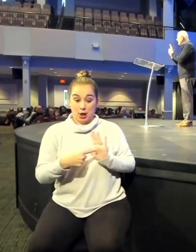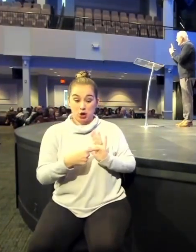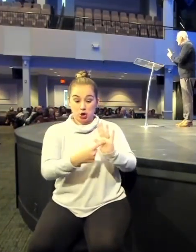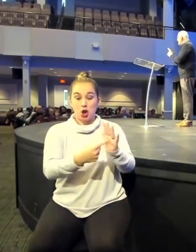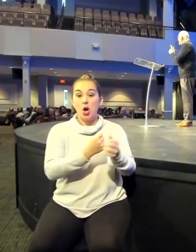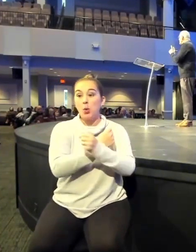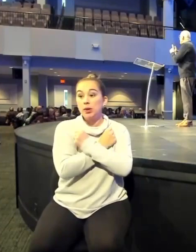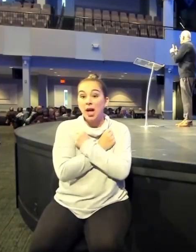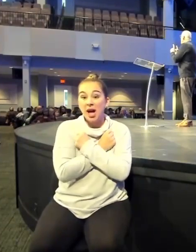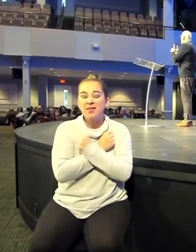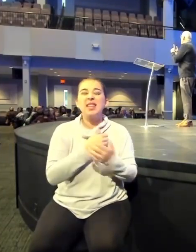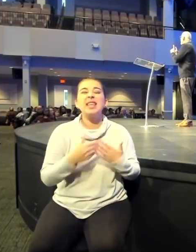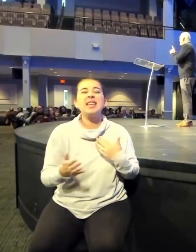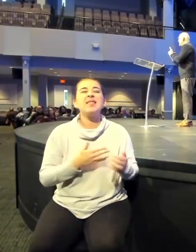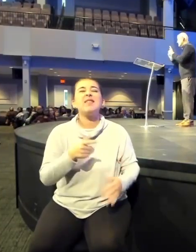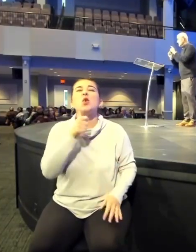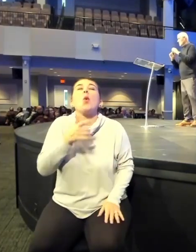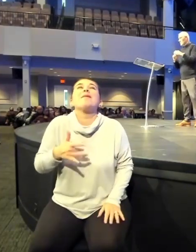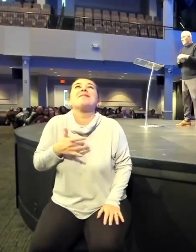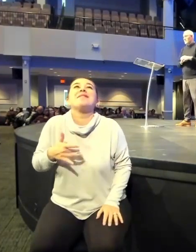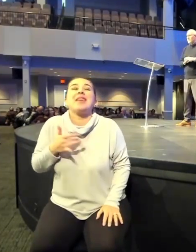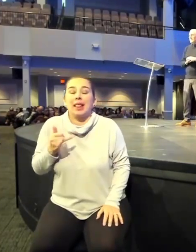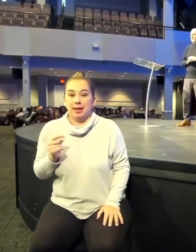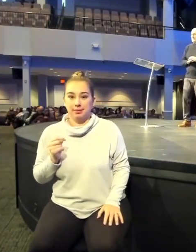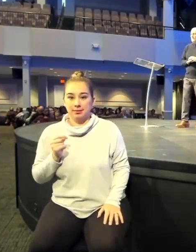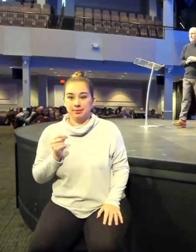love even when you don't feel it.